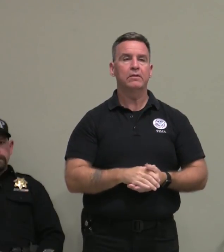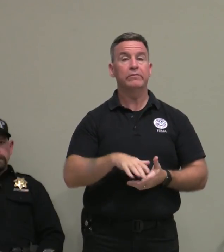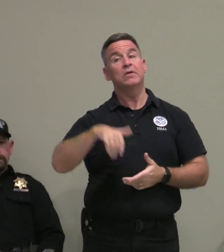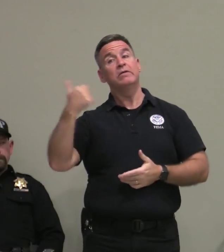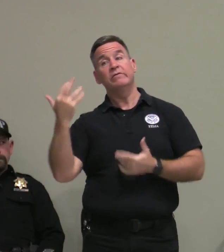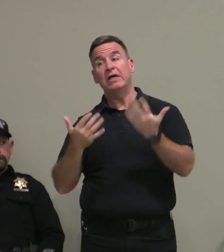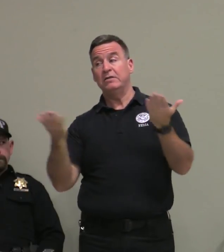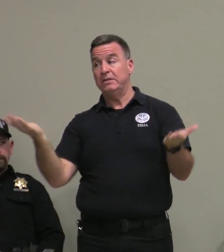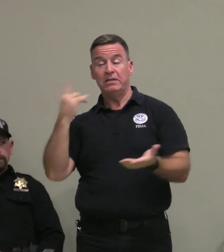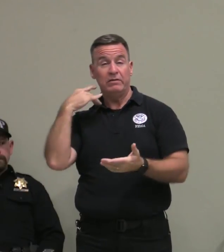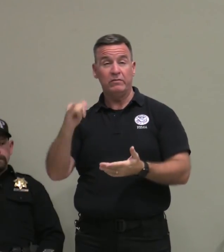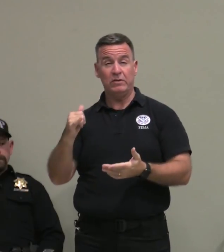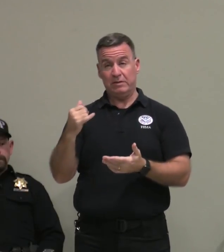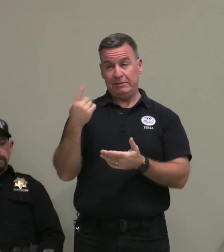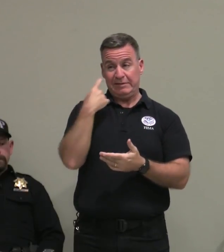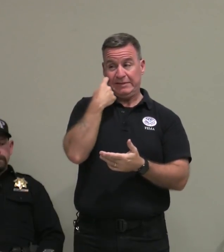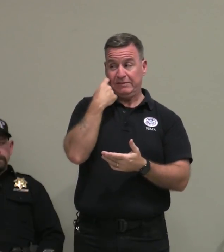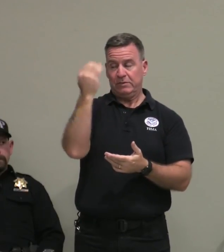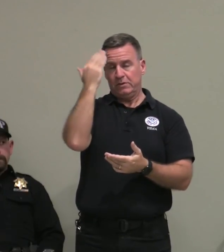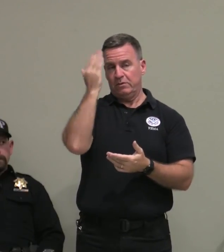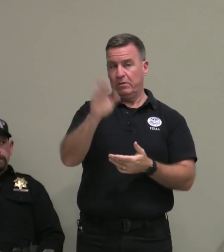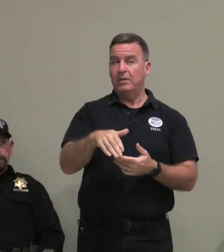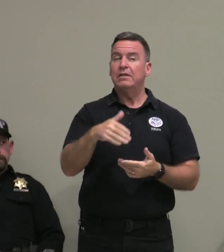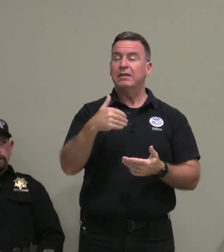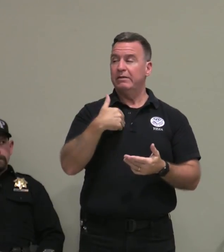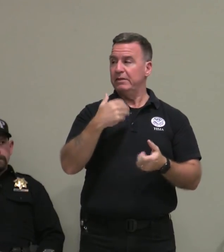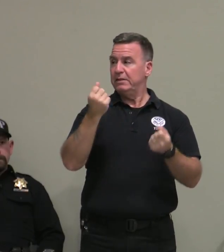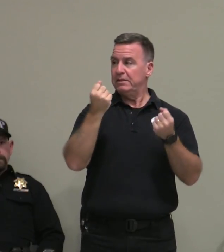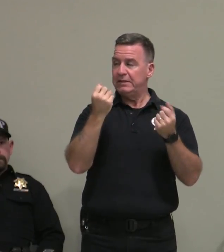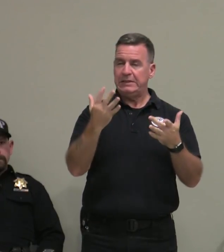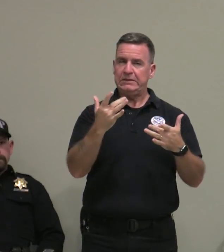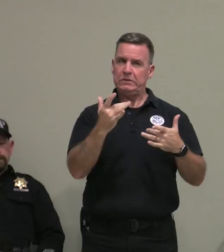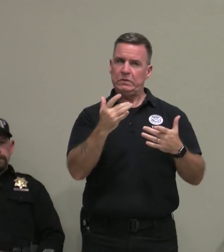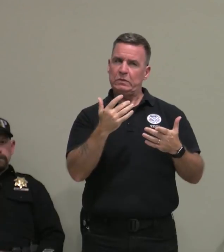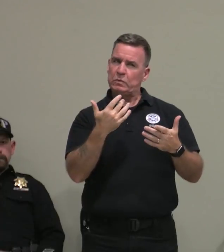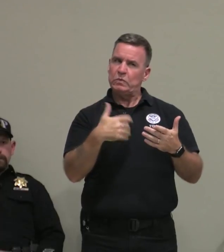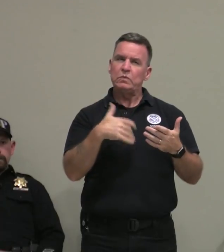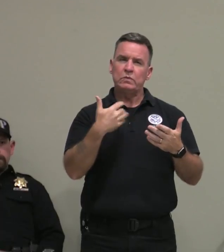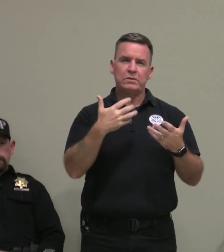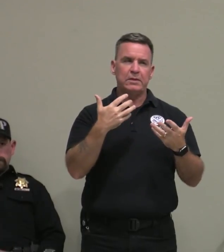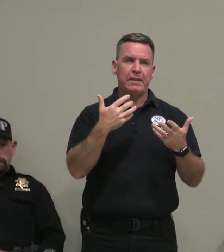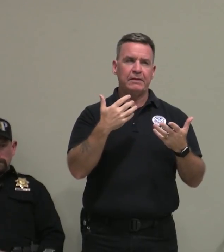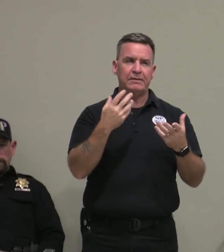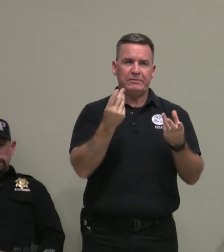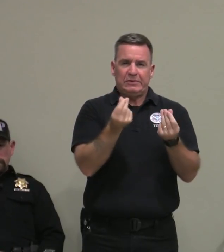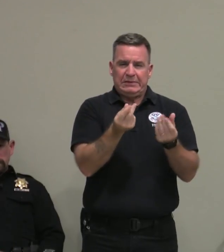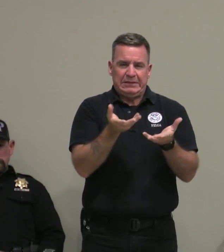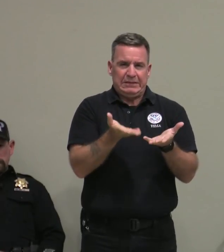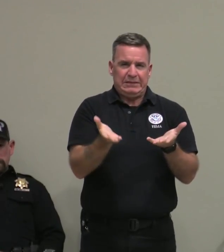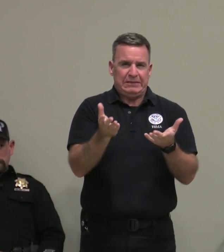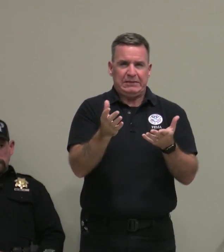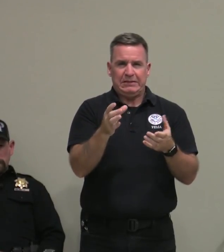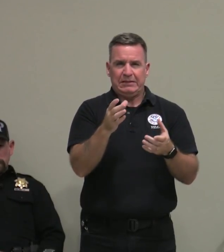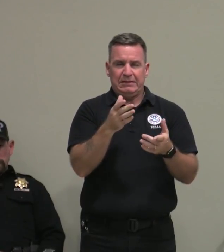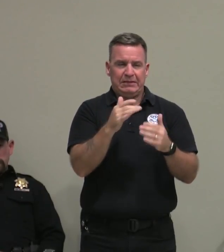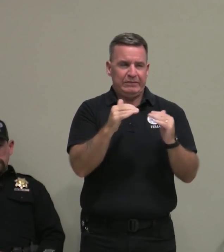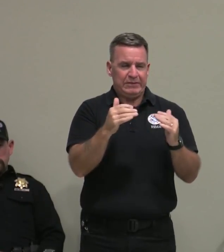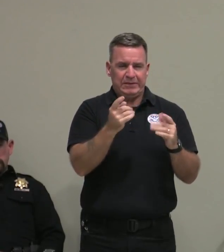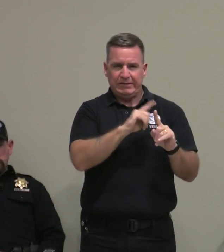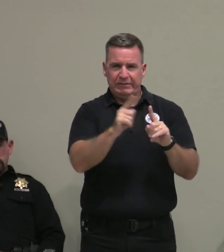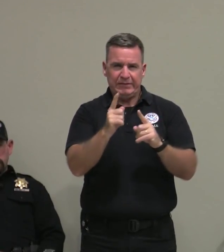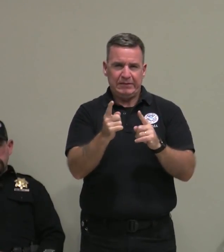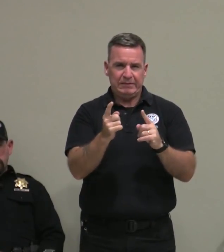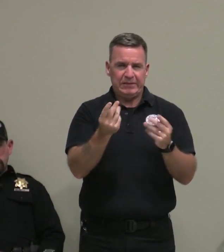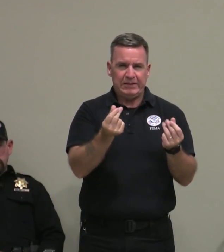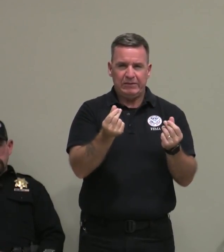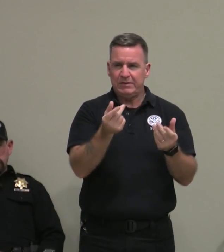fires in California in recent years that there are a lot of concerning substances and concerning levels of those substances